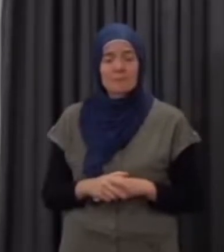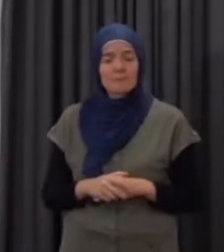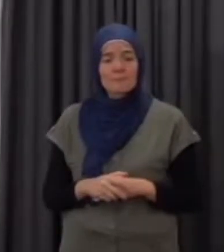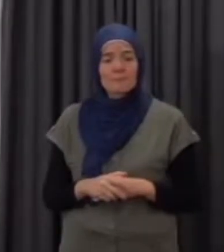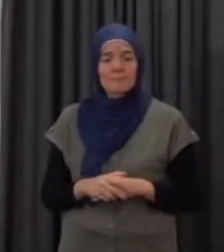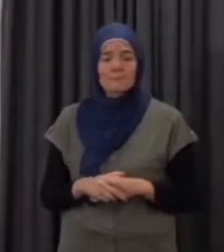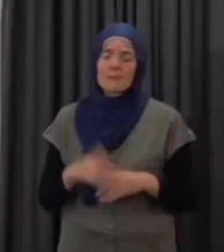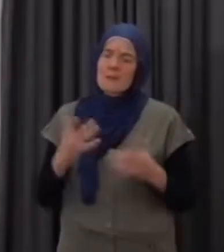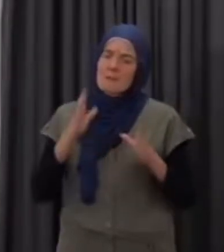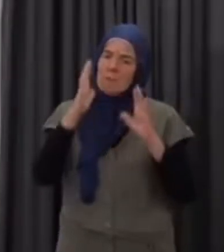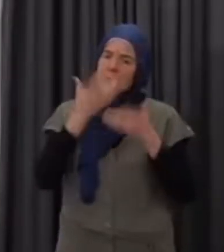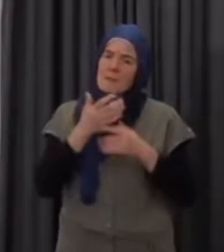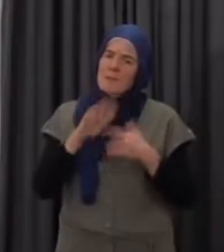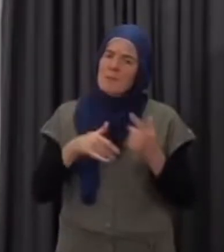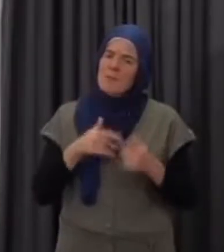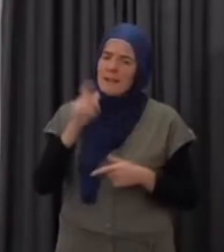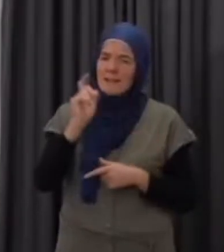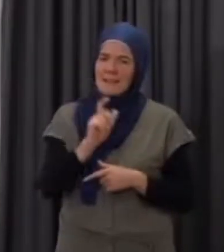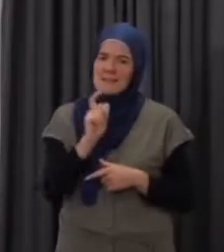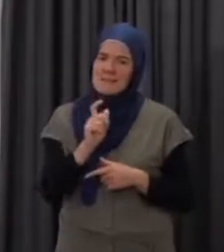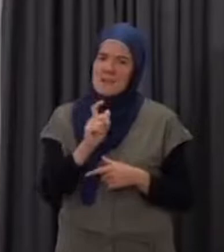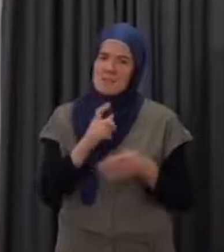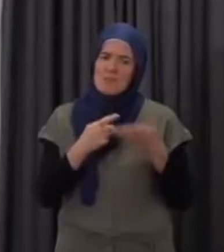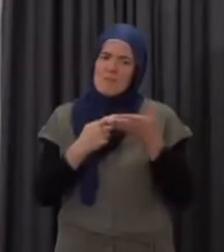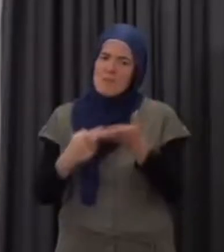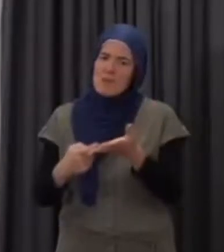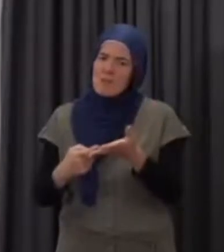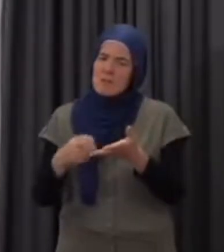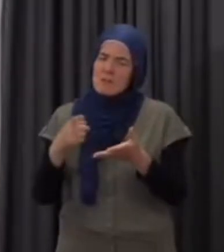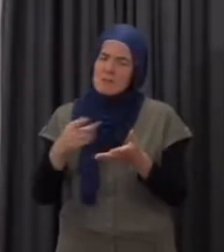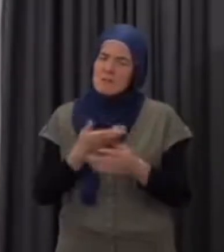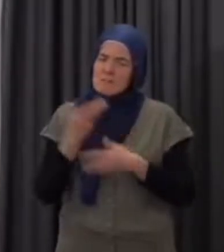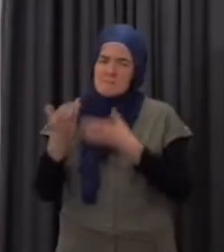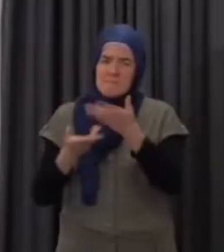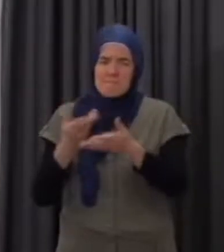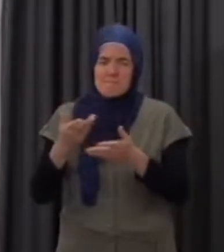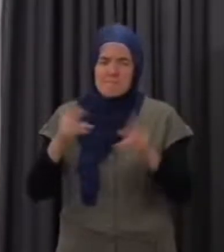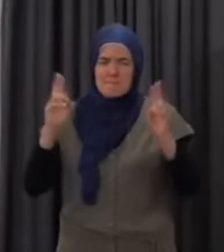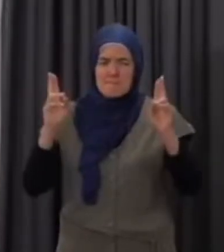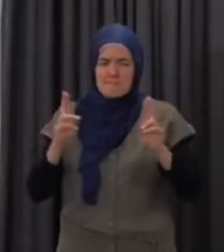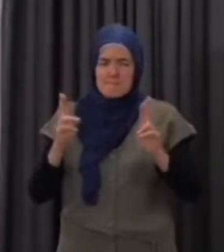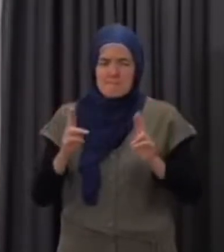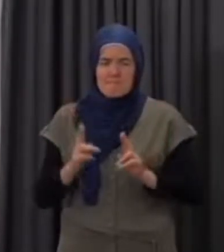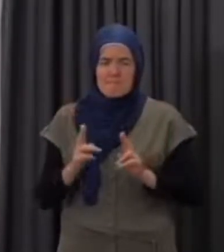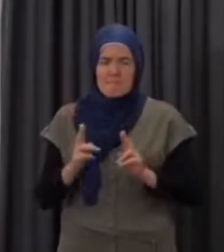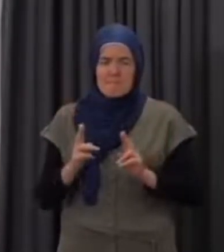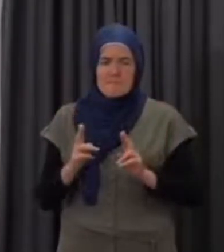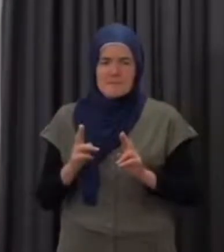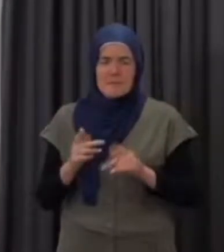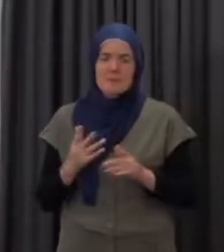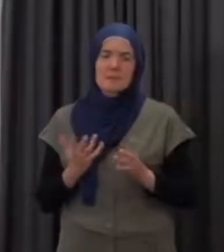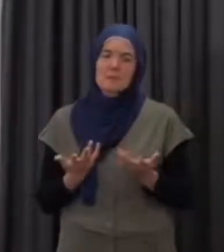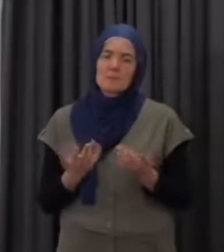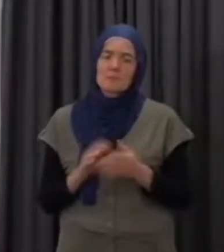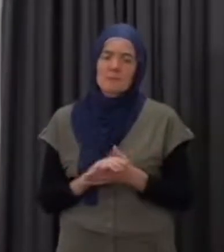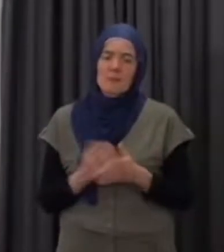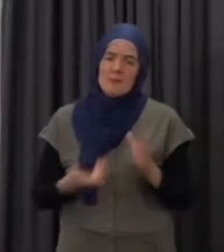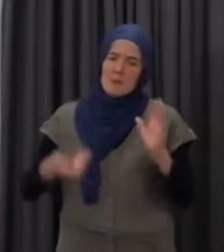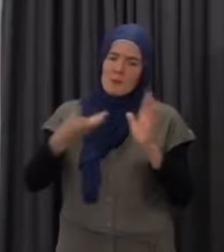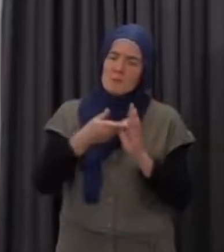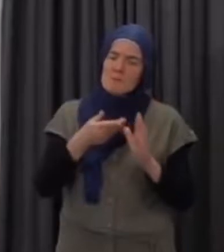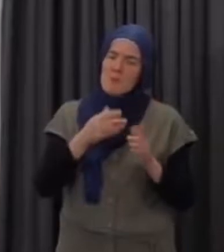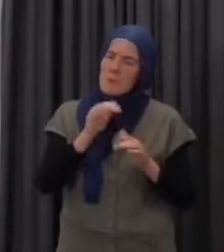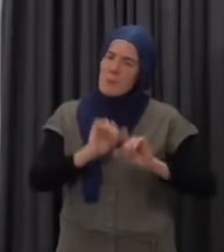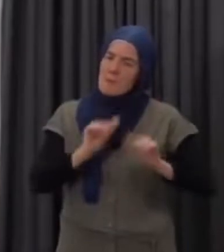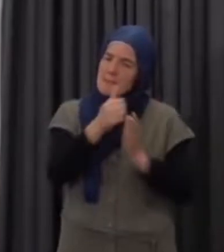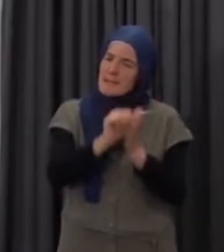cancer referrals during this period. The number of people added to the waiting list is twice the level just from 3 weeks ago, but in